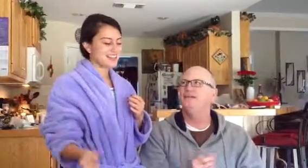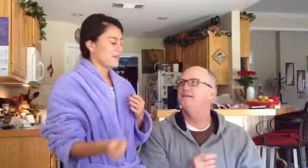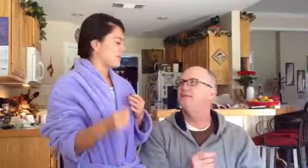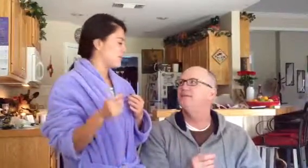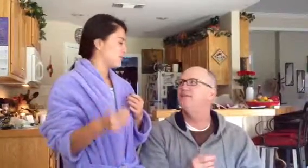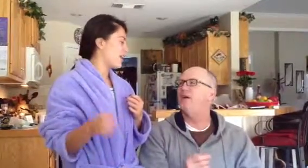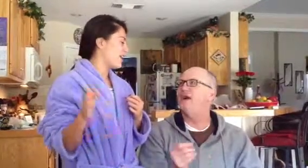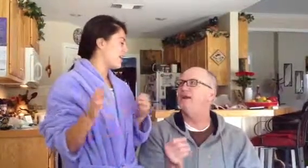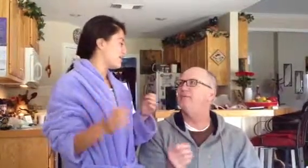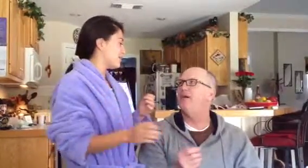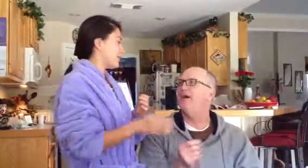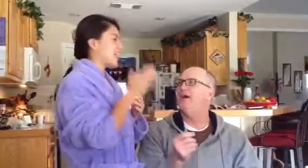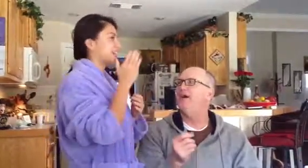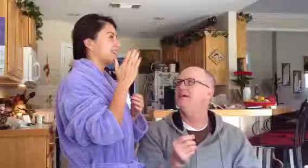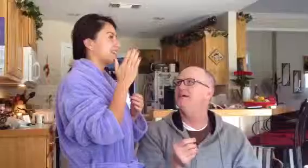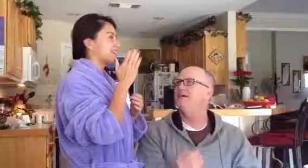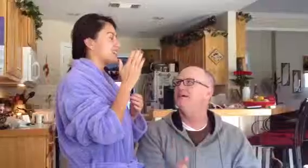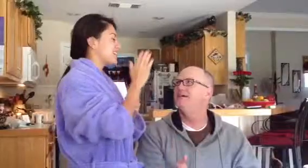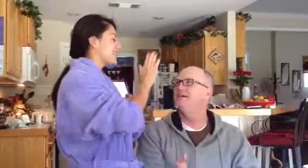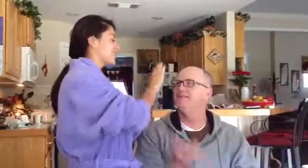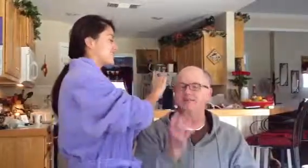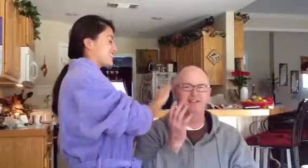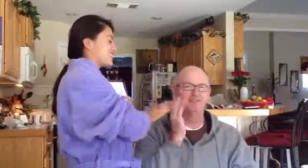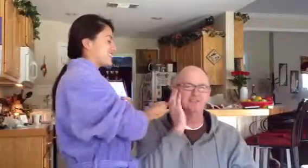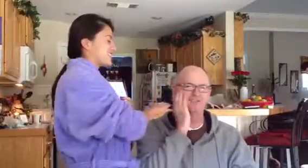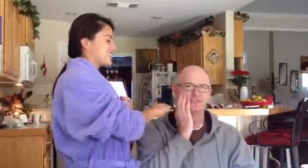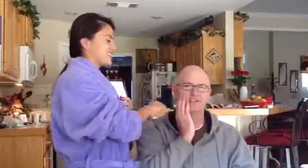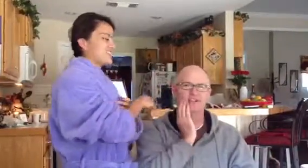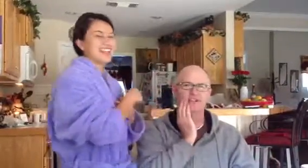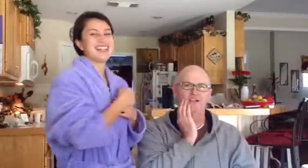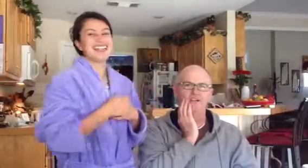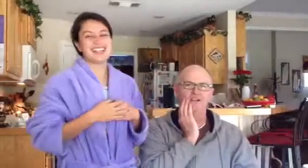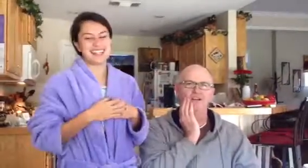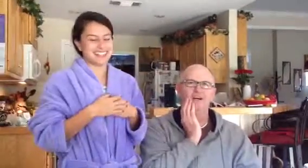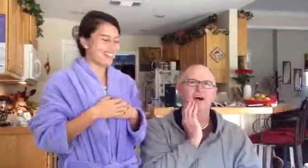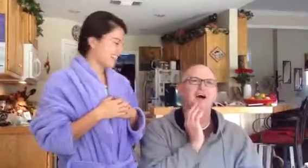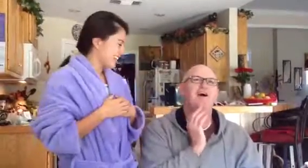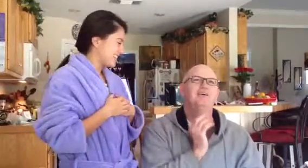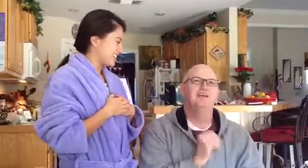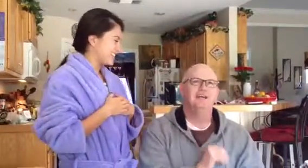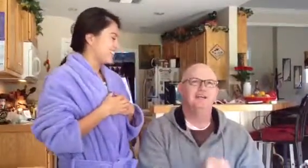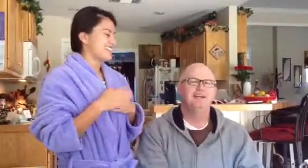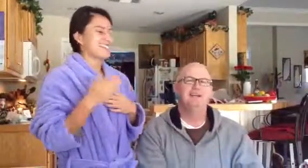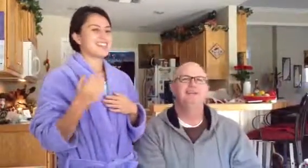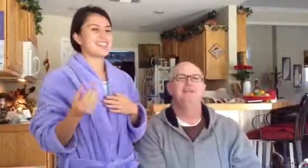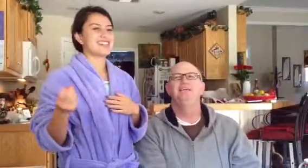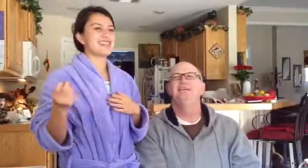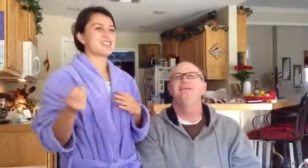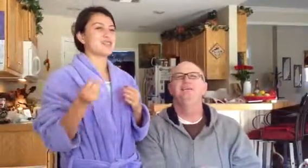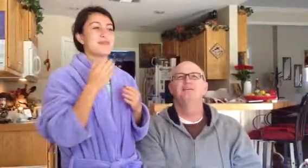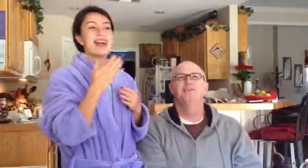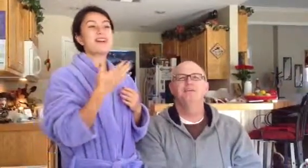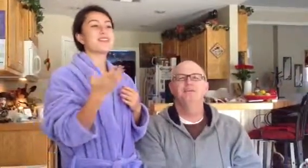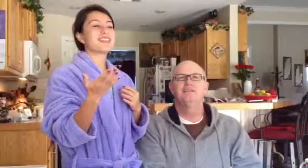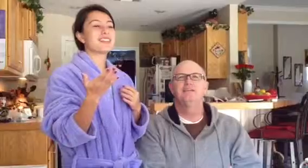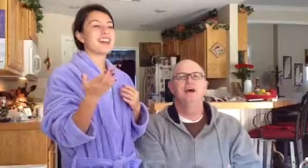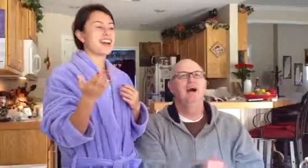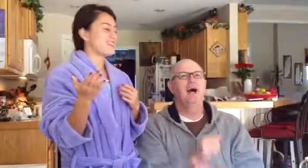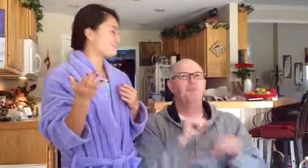to wipe my tears. Ah, okay. To kiss your mouth, I